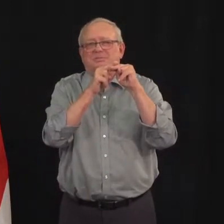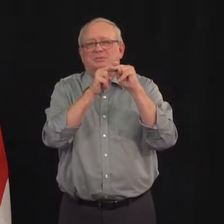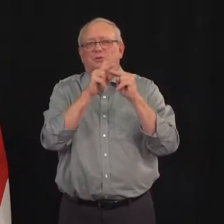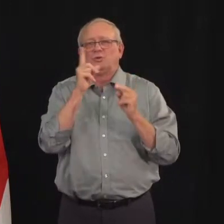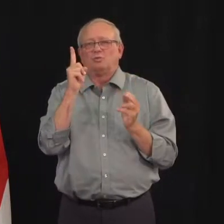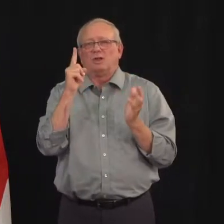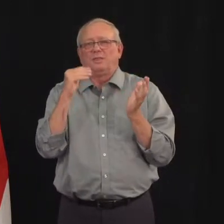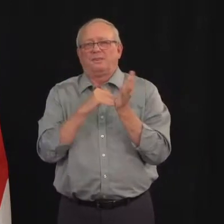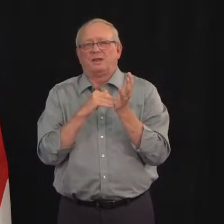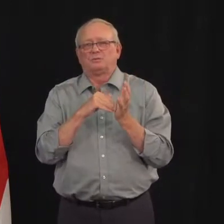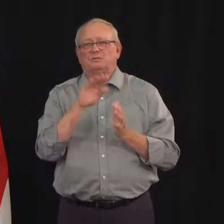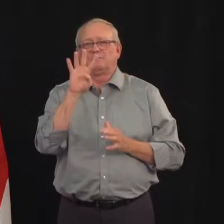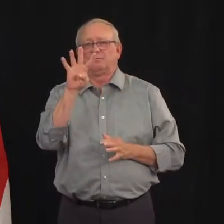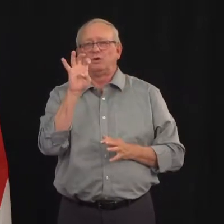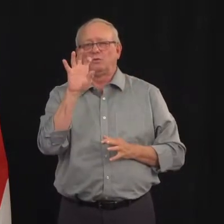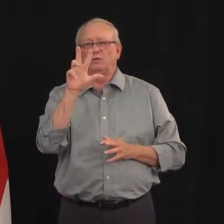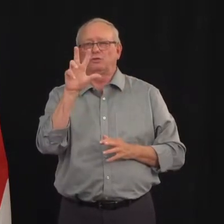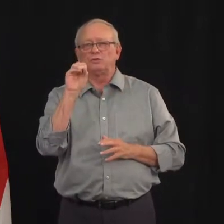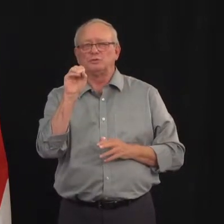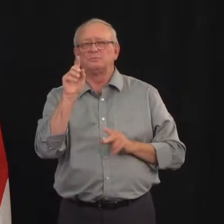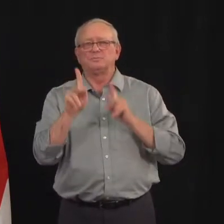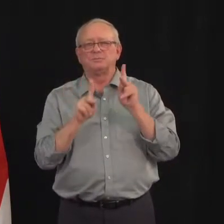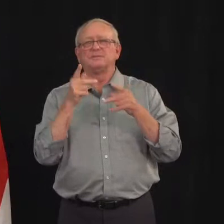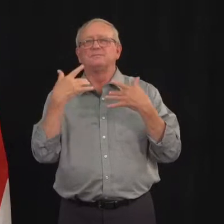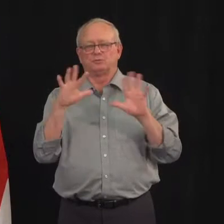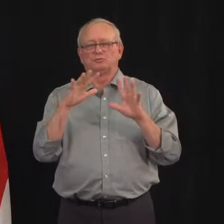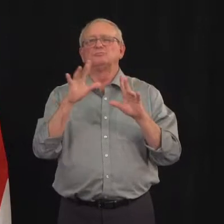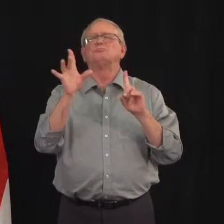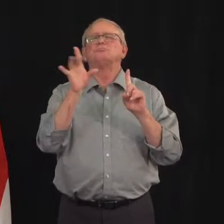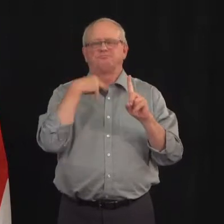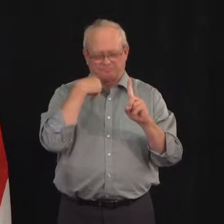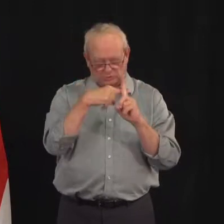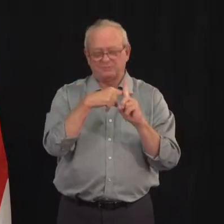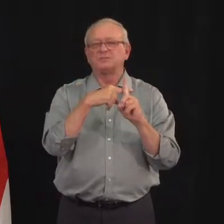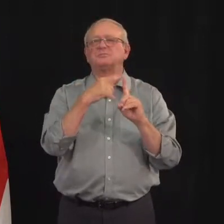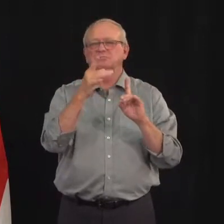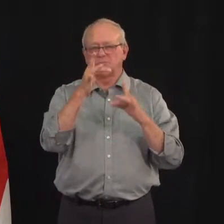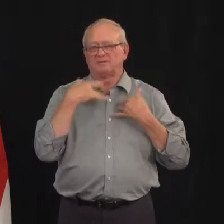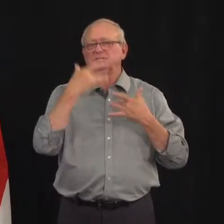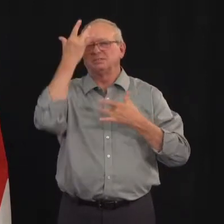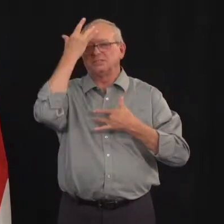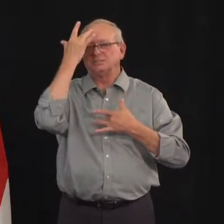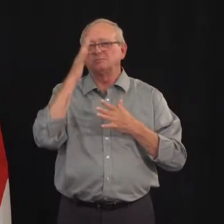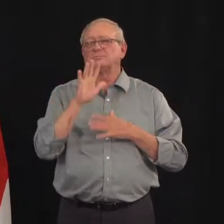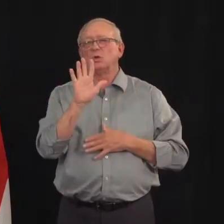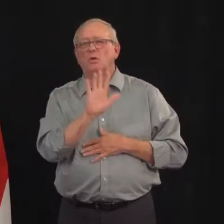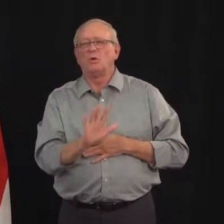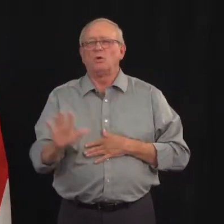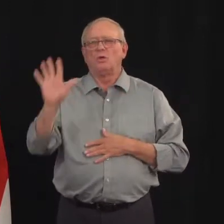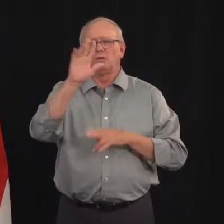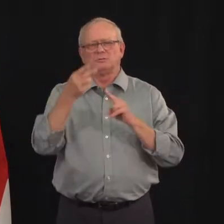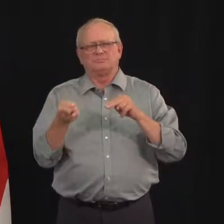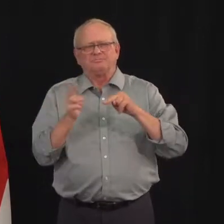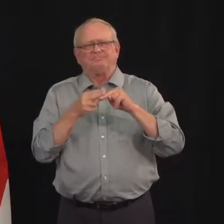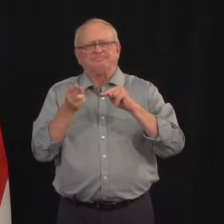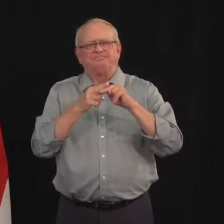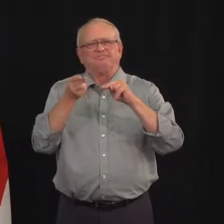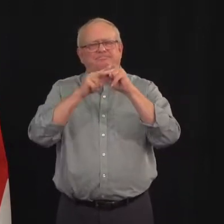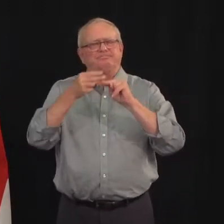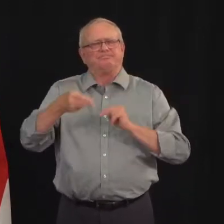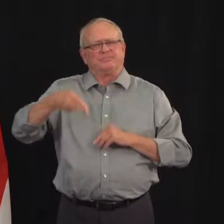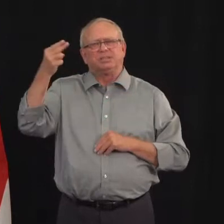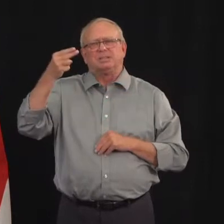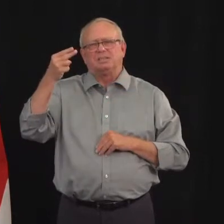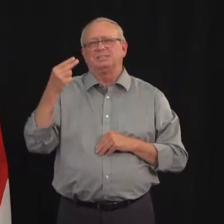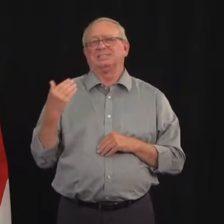1,430. We continue to identify high numbers of cases across the province. We identified 110